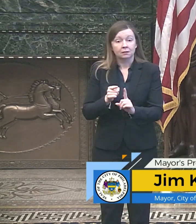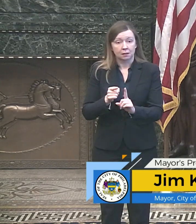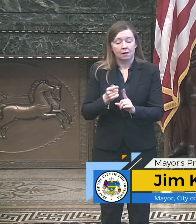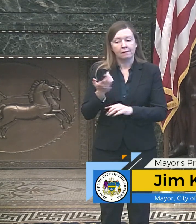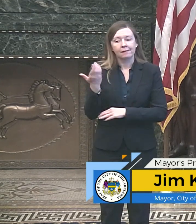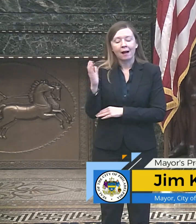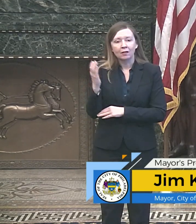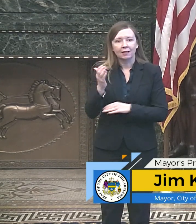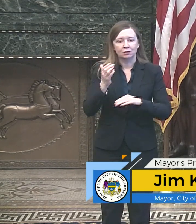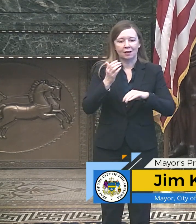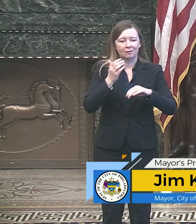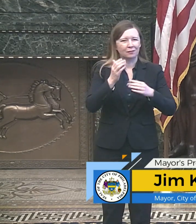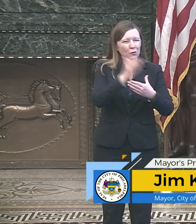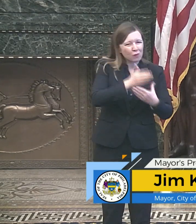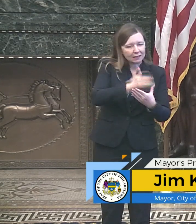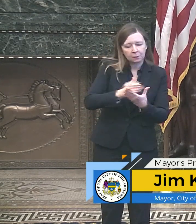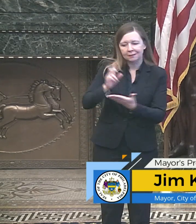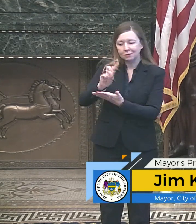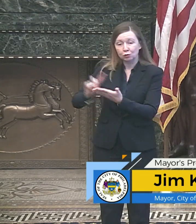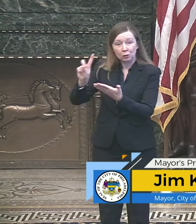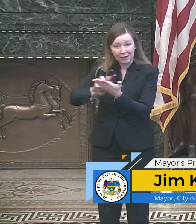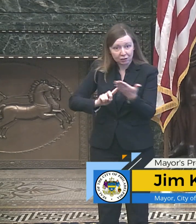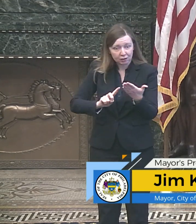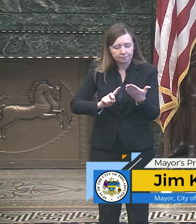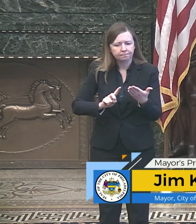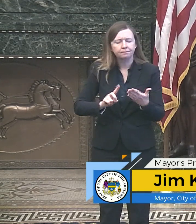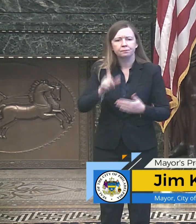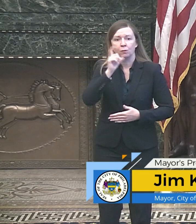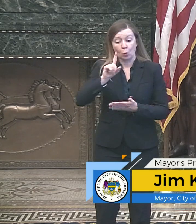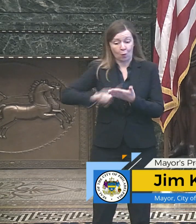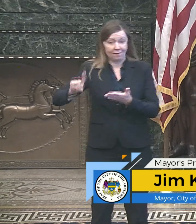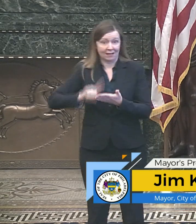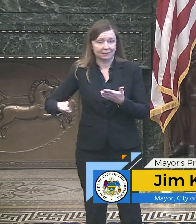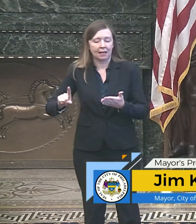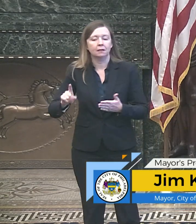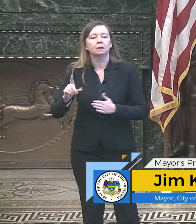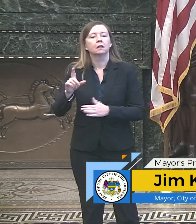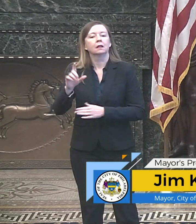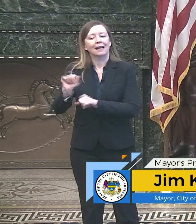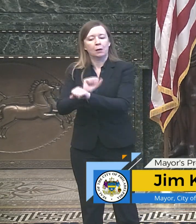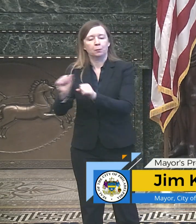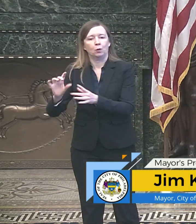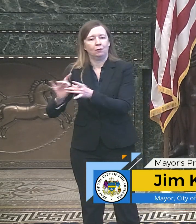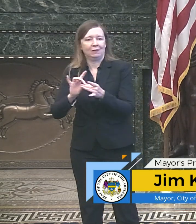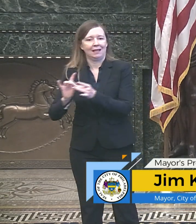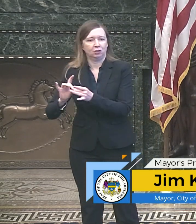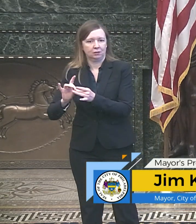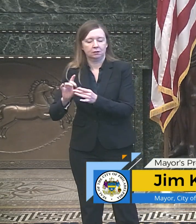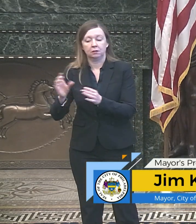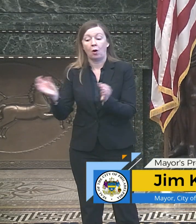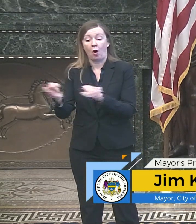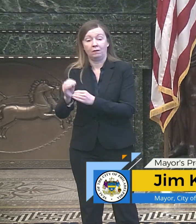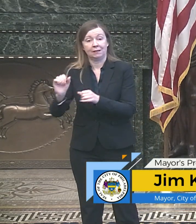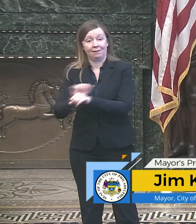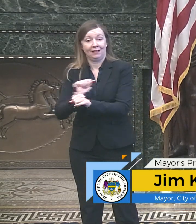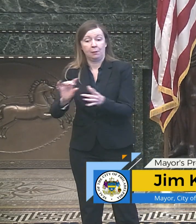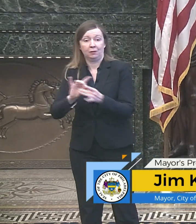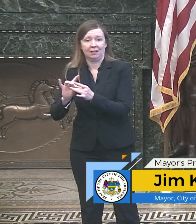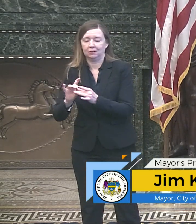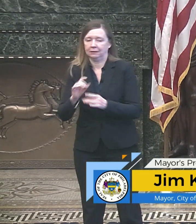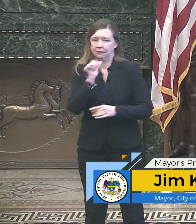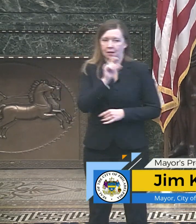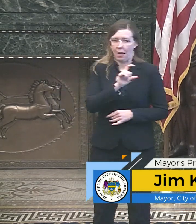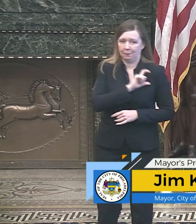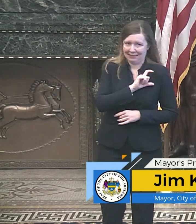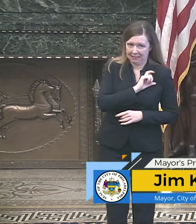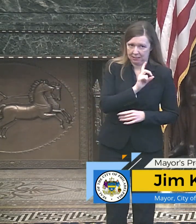allegations of harassment or discrimination will be investigated by the Employees Relations Unit of the Office of Labor Relations rather than